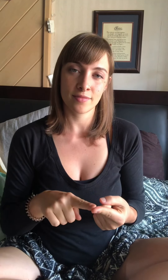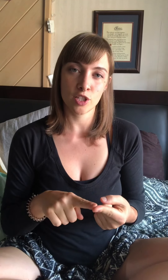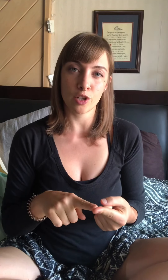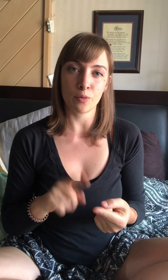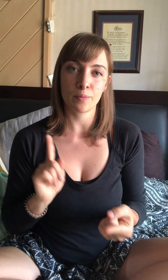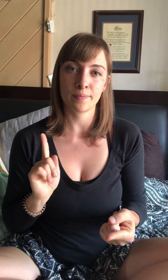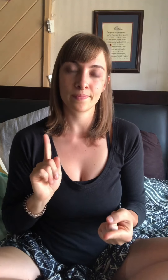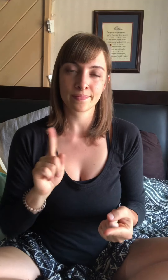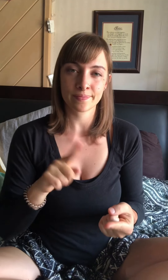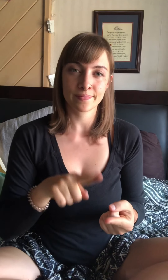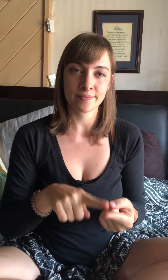2.